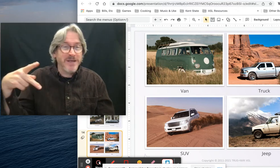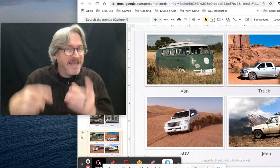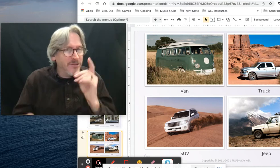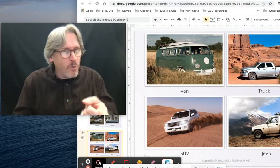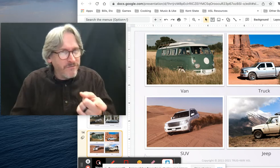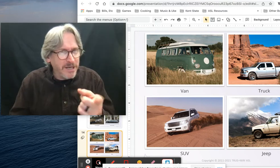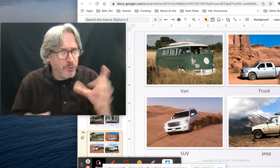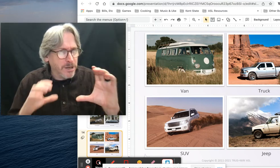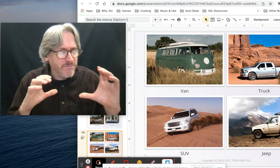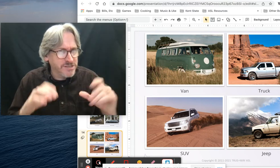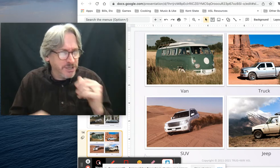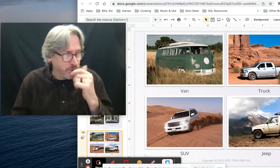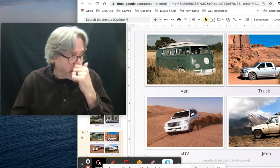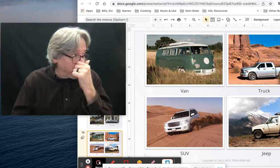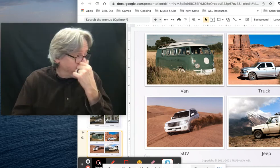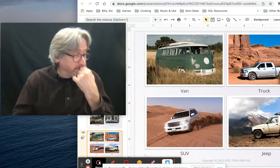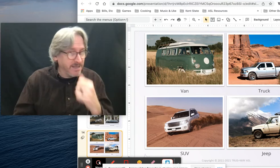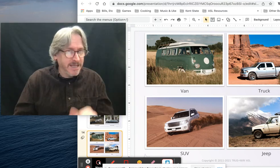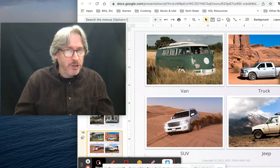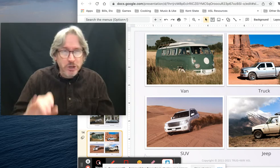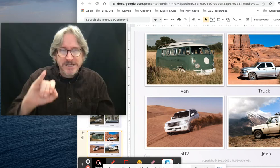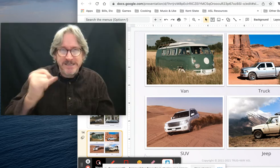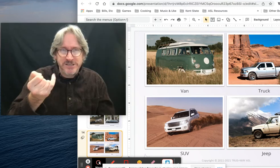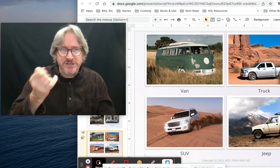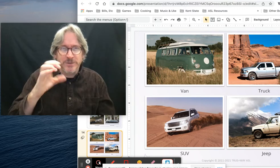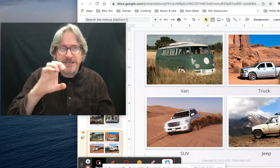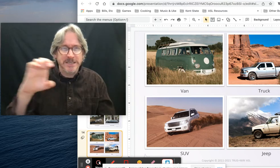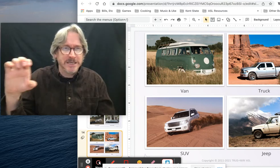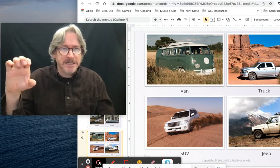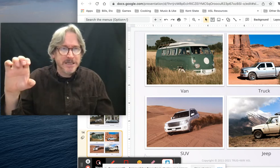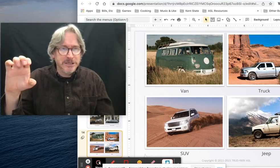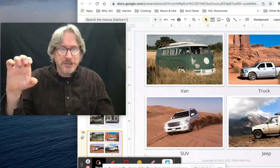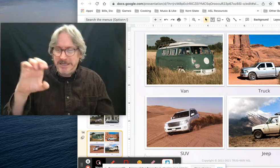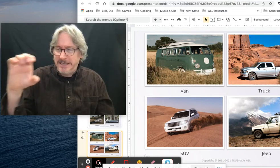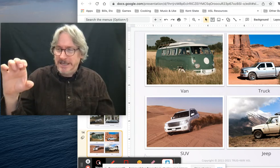Jeep. In the one video, the conversation one, it looks like he's doing